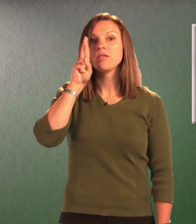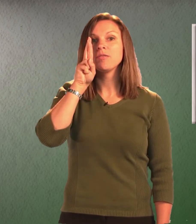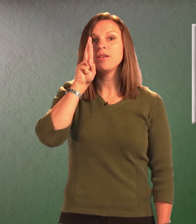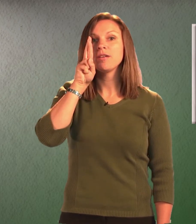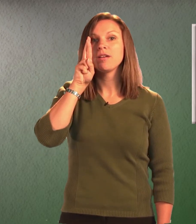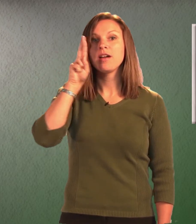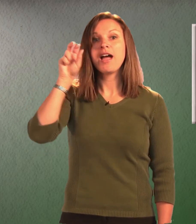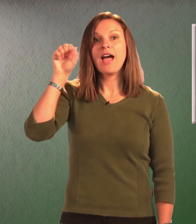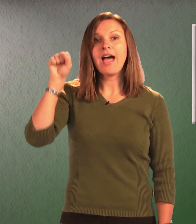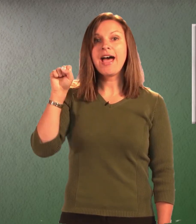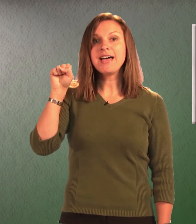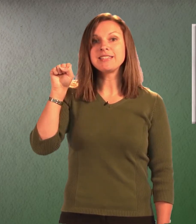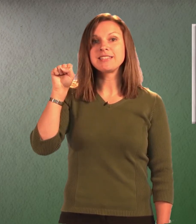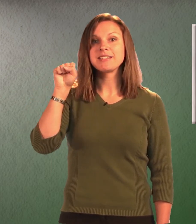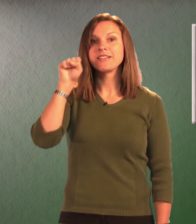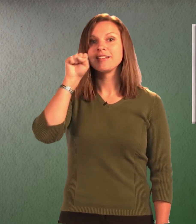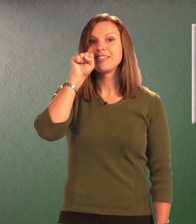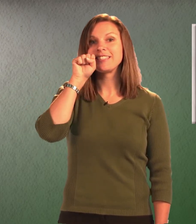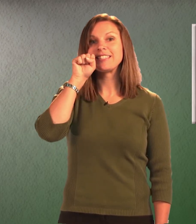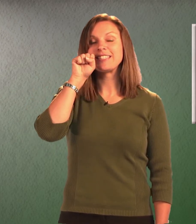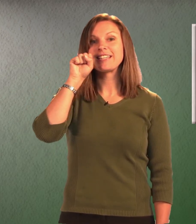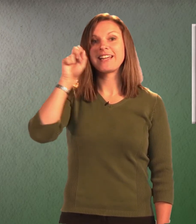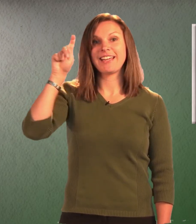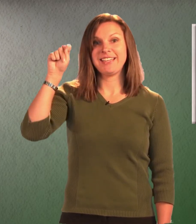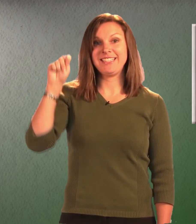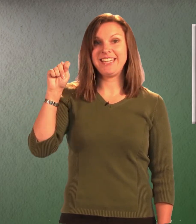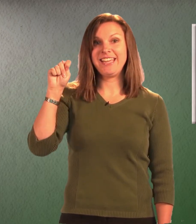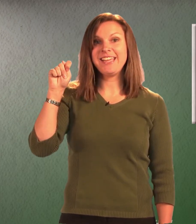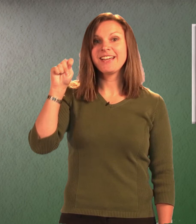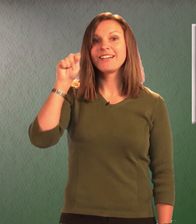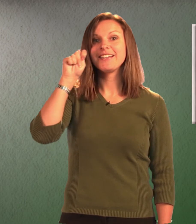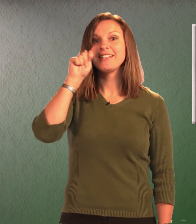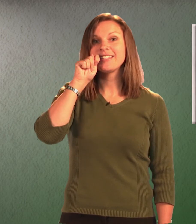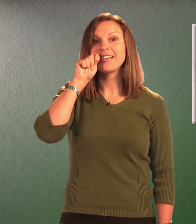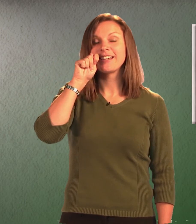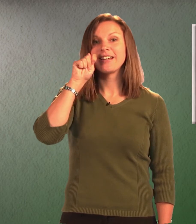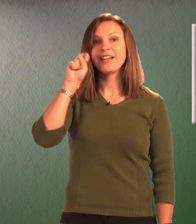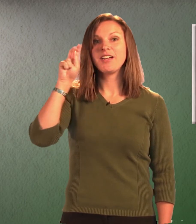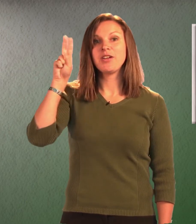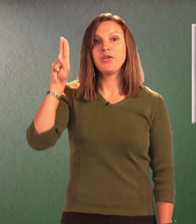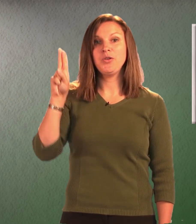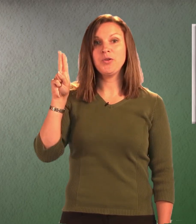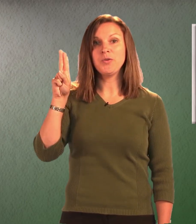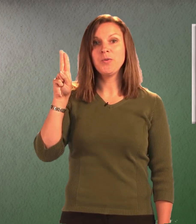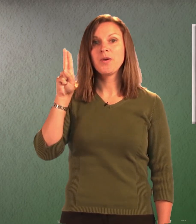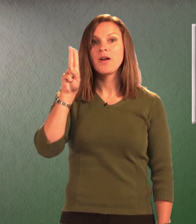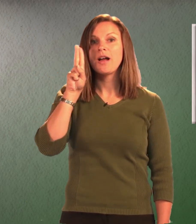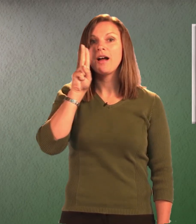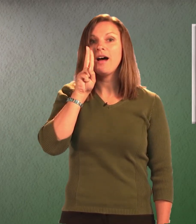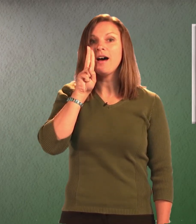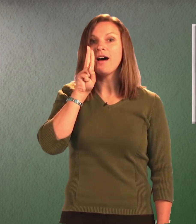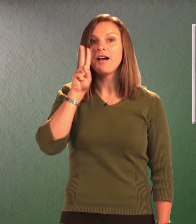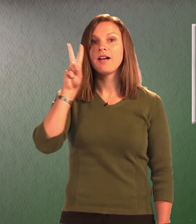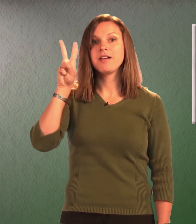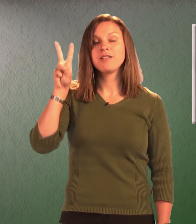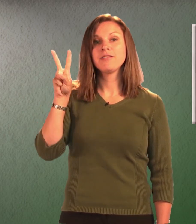R, S, S, T, T, U, A,